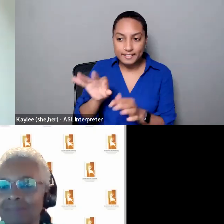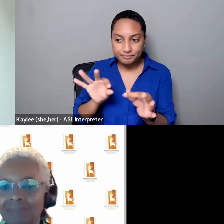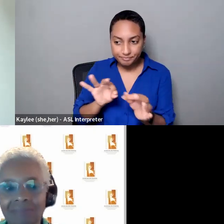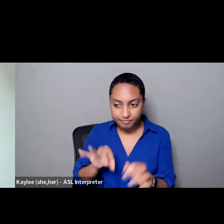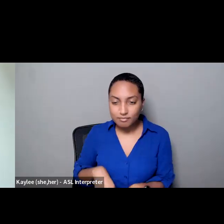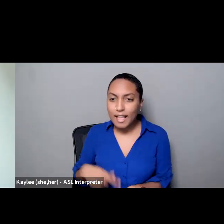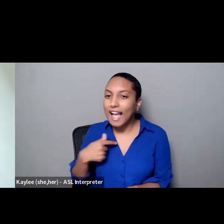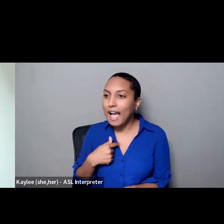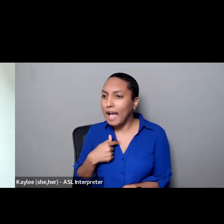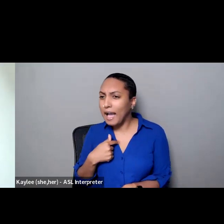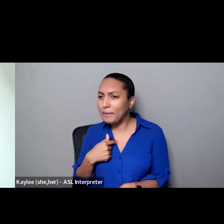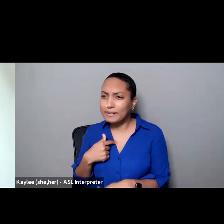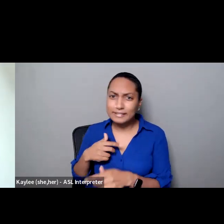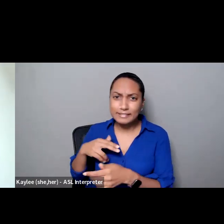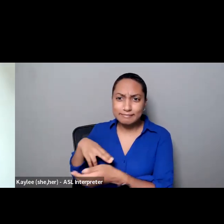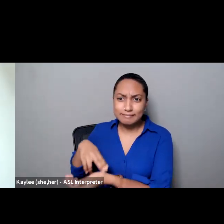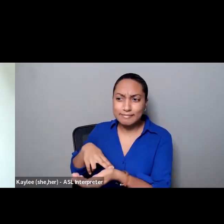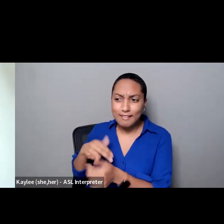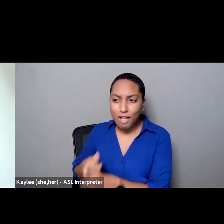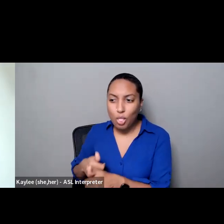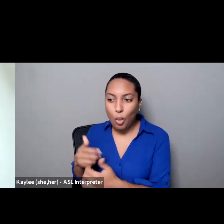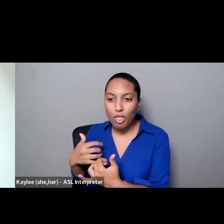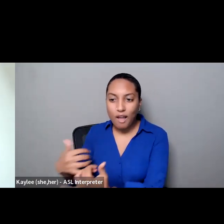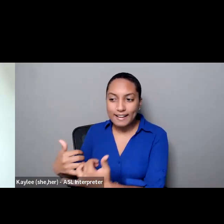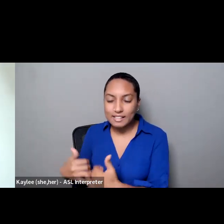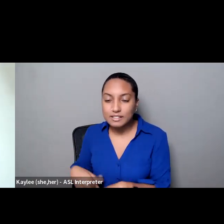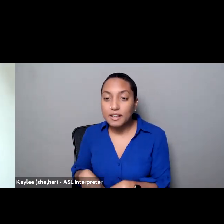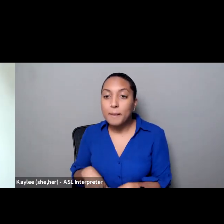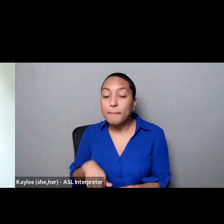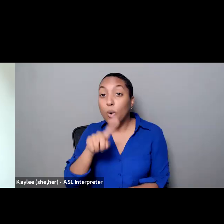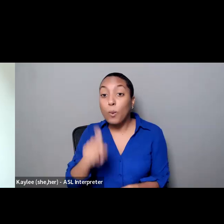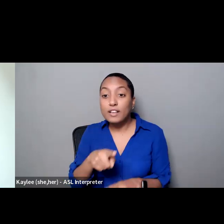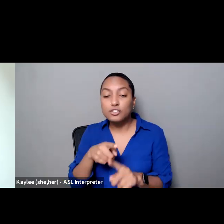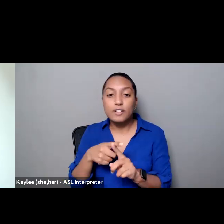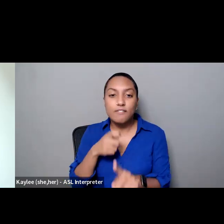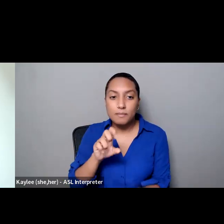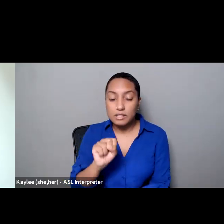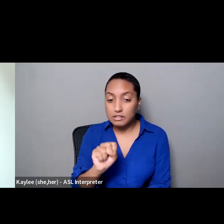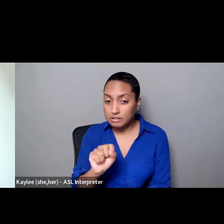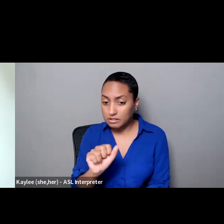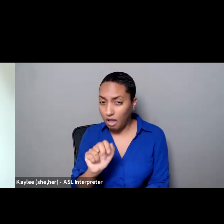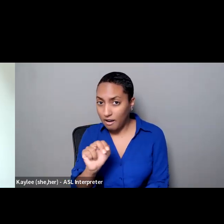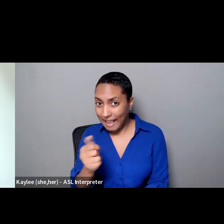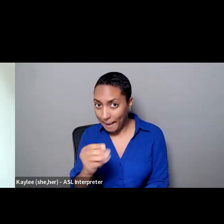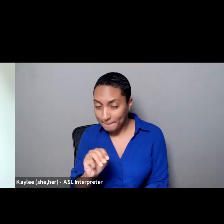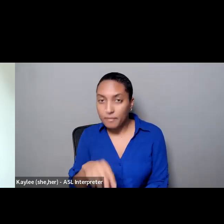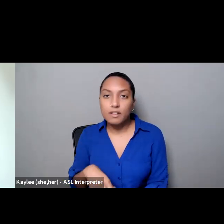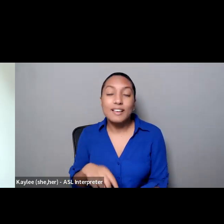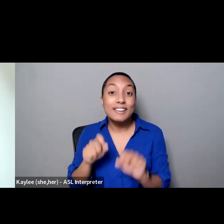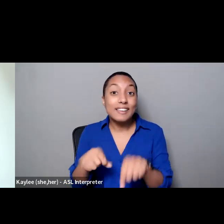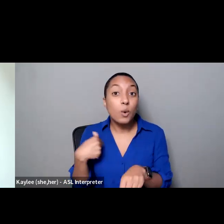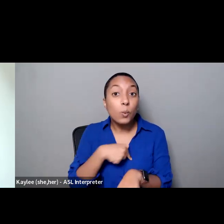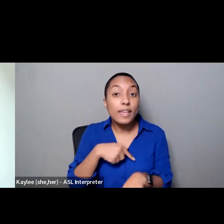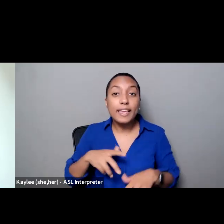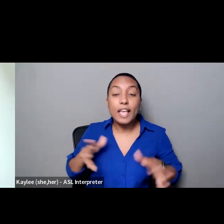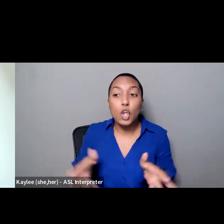to answer. But a question from Sonam is, can more be done to encourage leadership for older and for younger